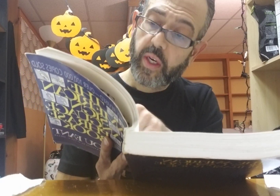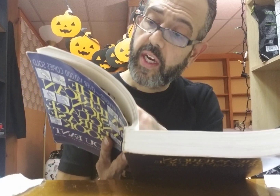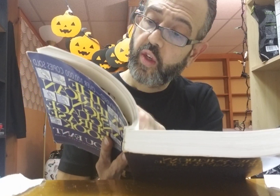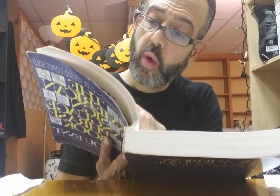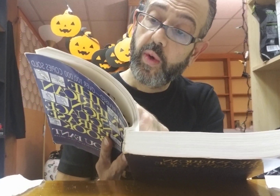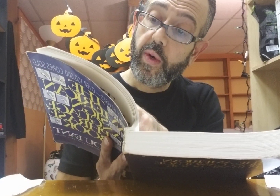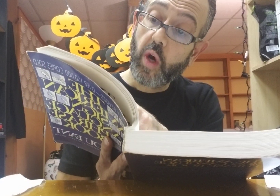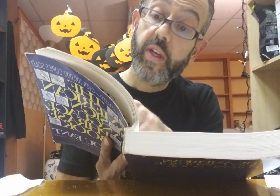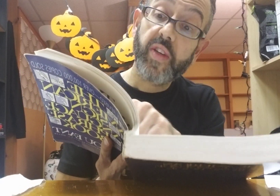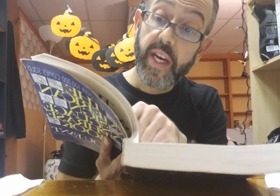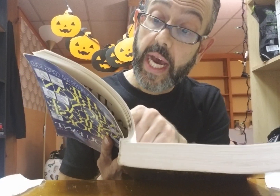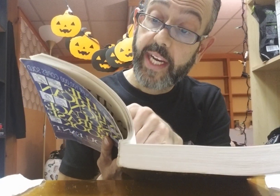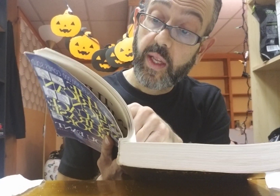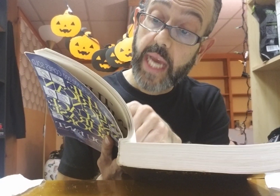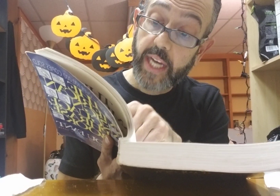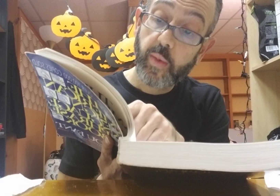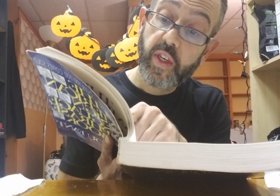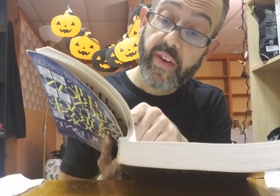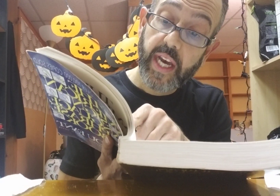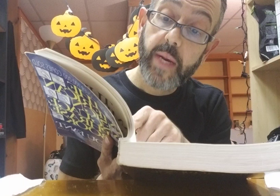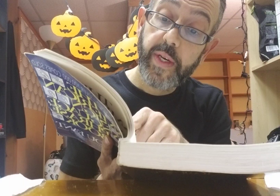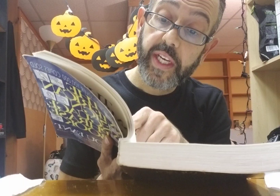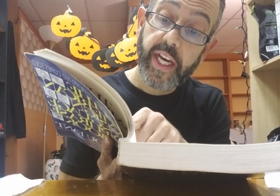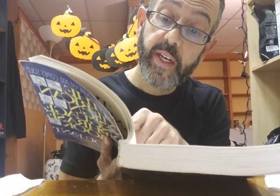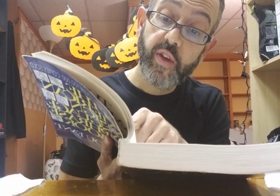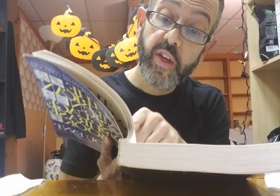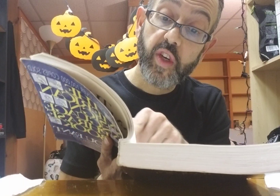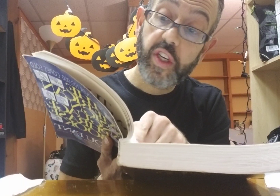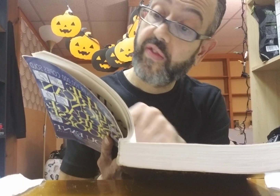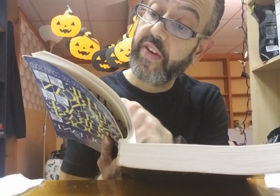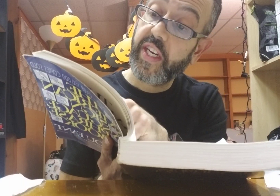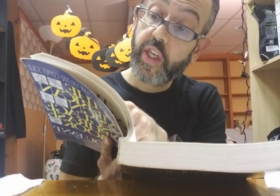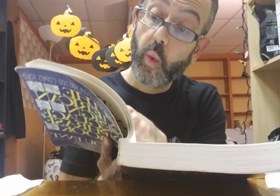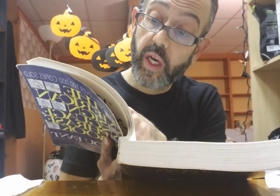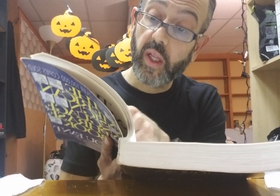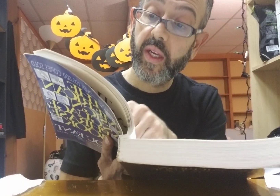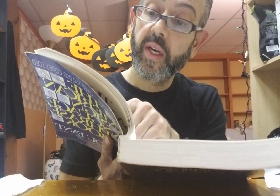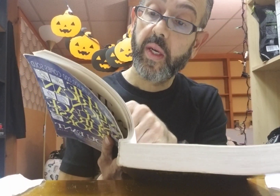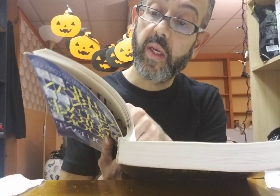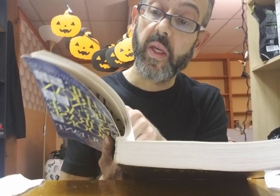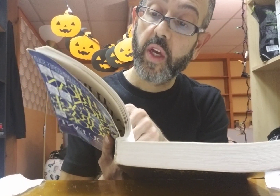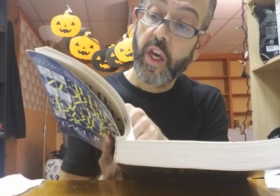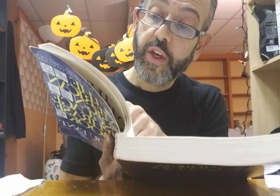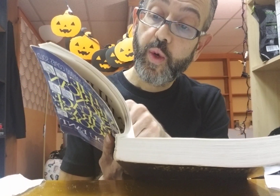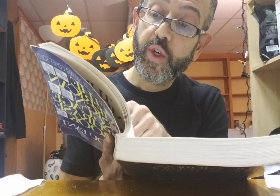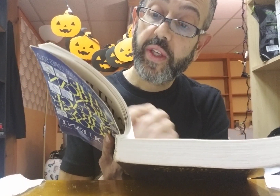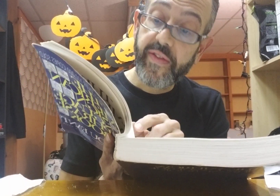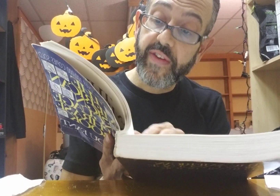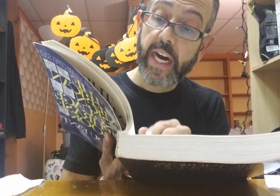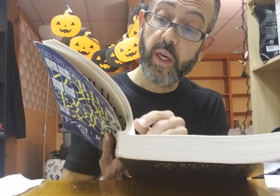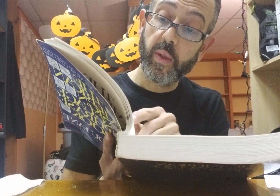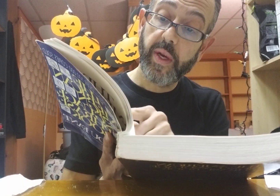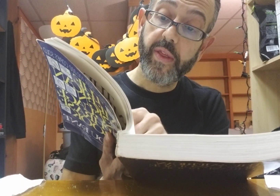so notice that 9 non-specific time indicators, such as finish and will, usually follow the